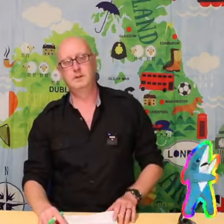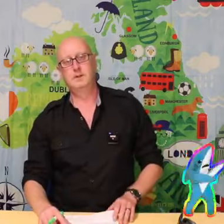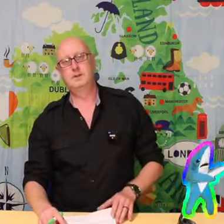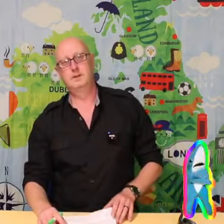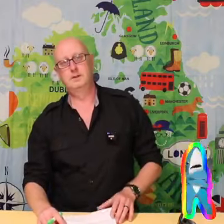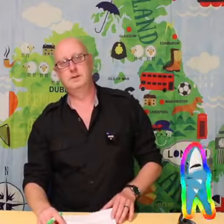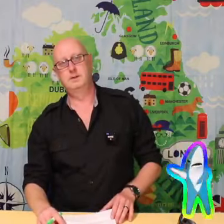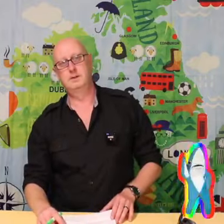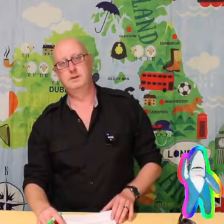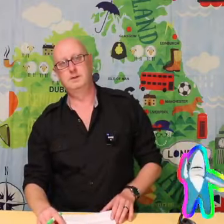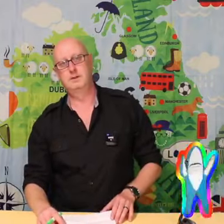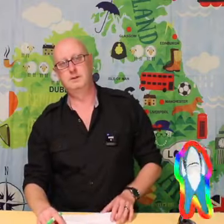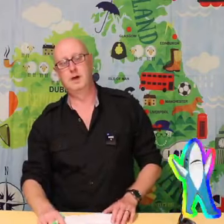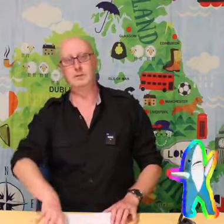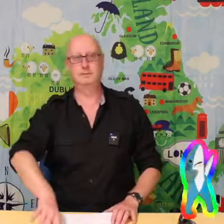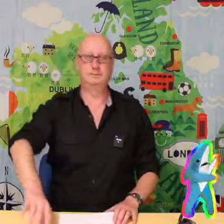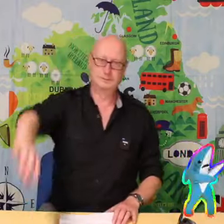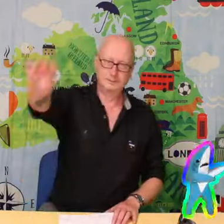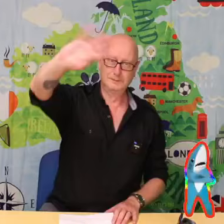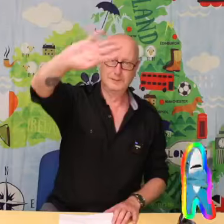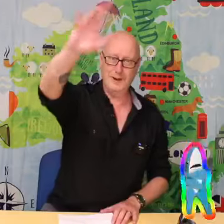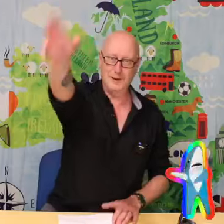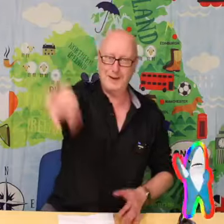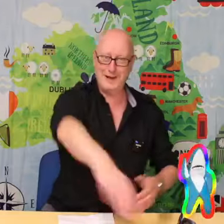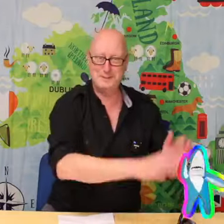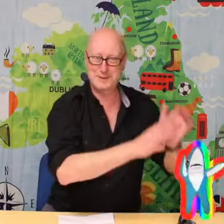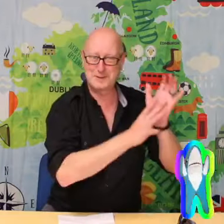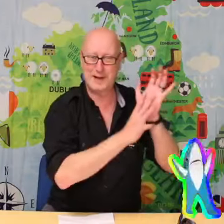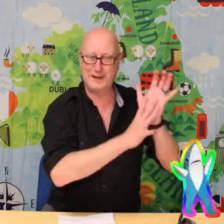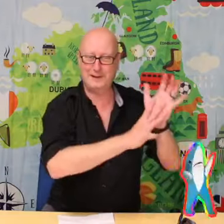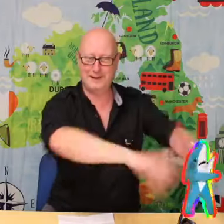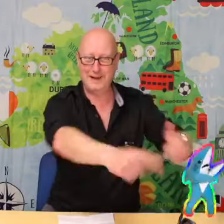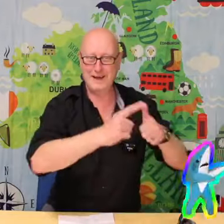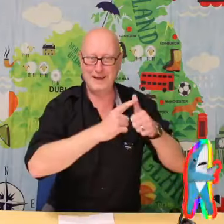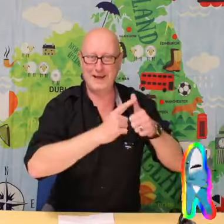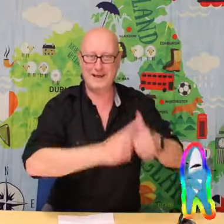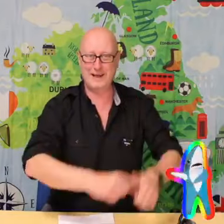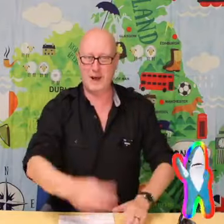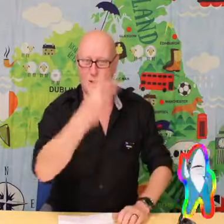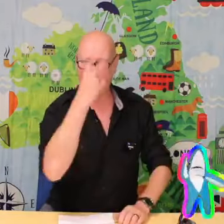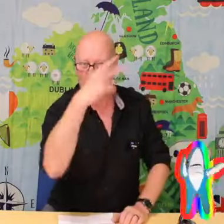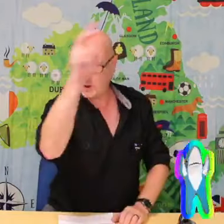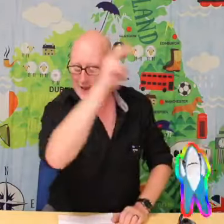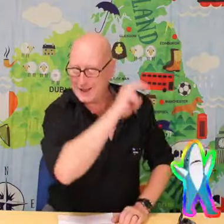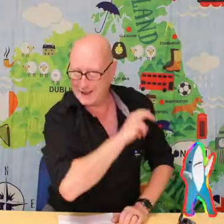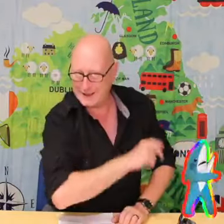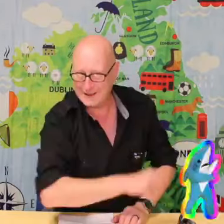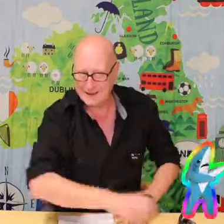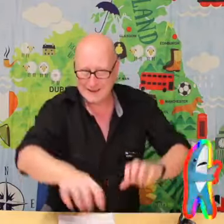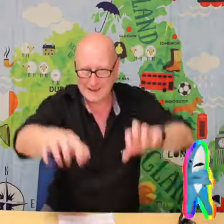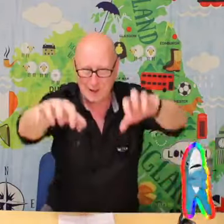And Mr. Mike Aiken is here. Hello there, Mr. Michael Aiken. Aiken, watching you like a